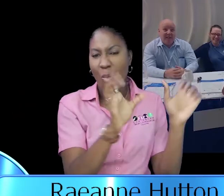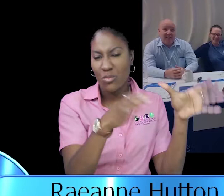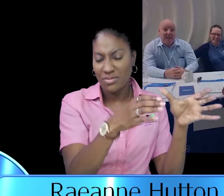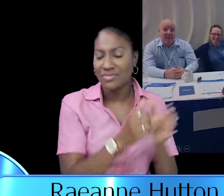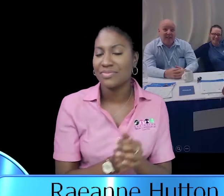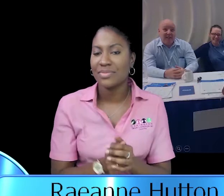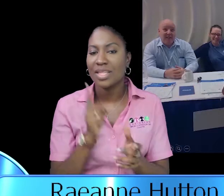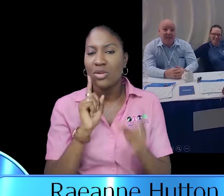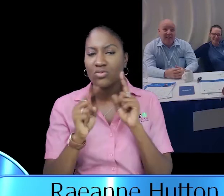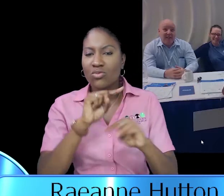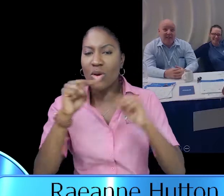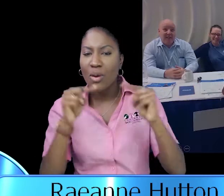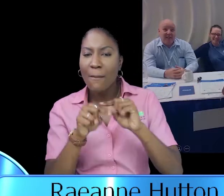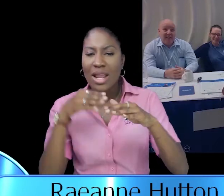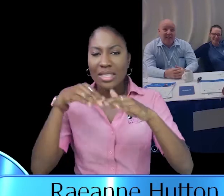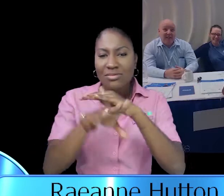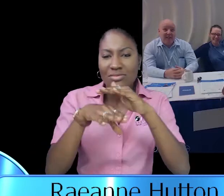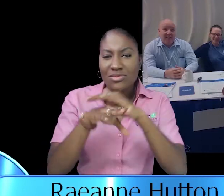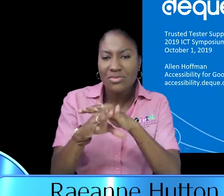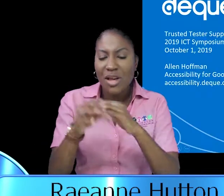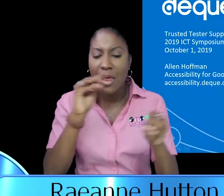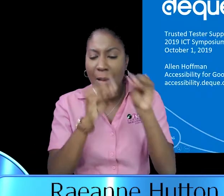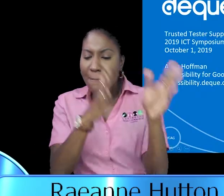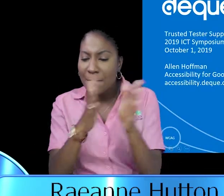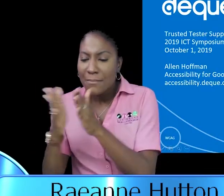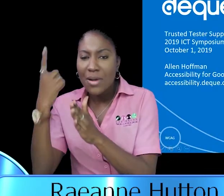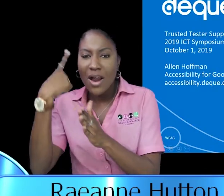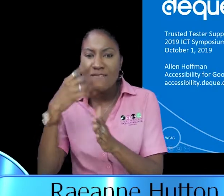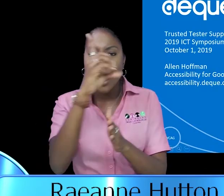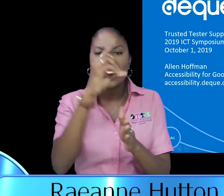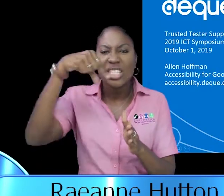a principal accessibility strategist with Deque Systems.